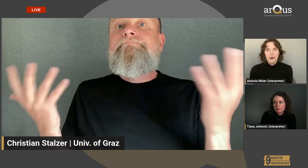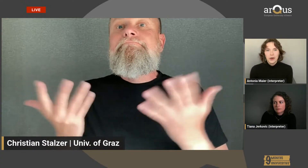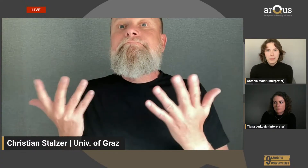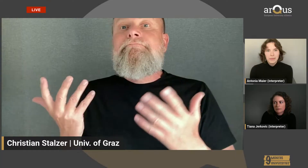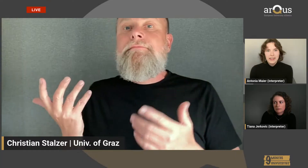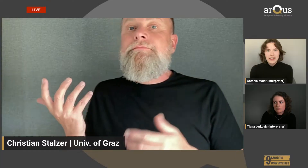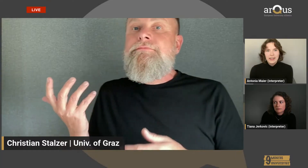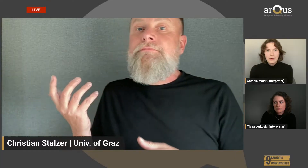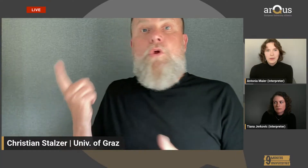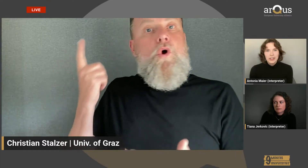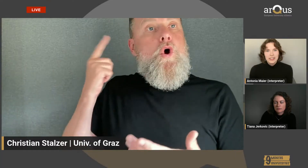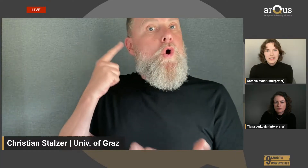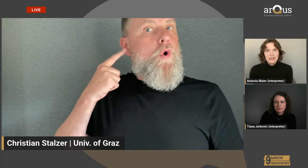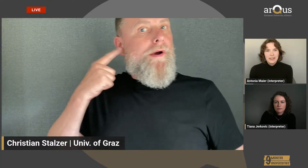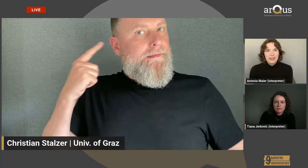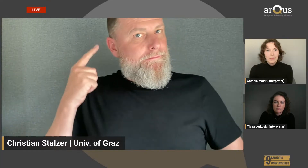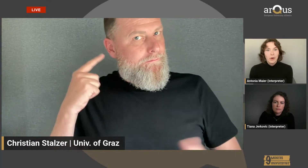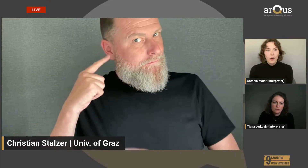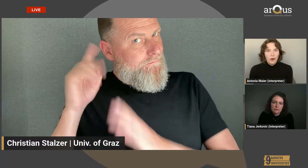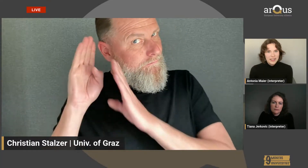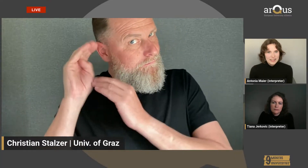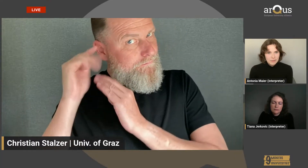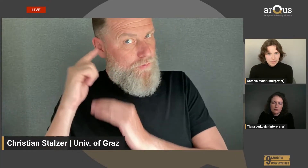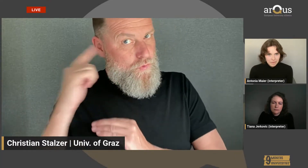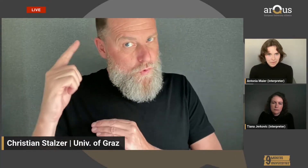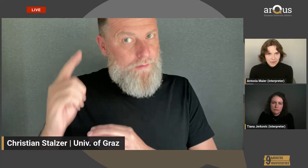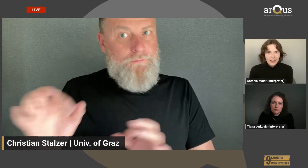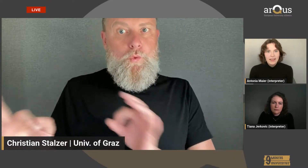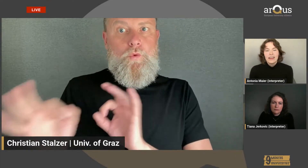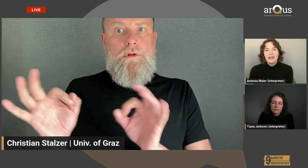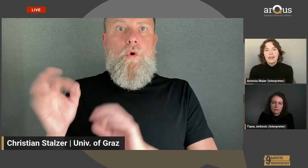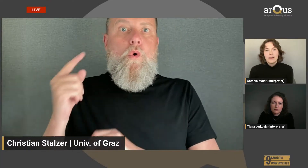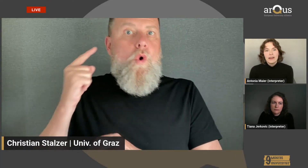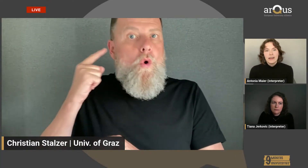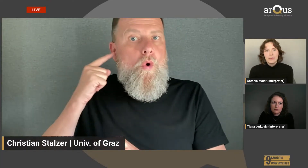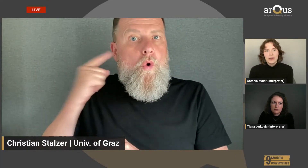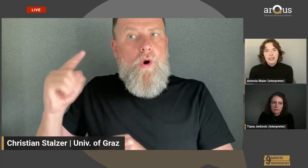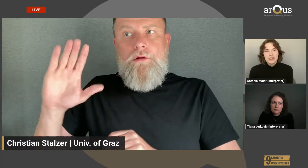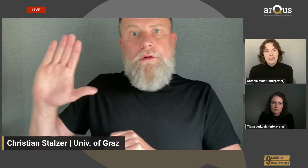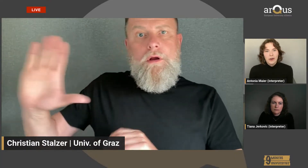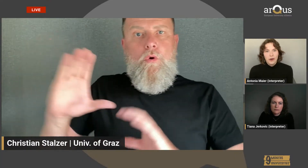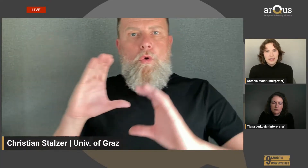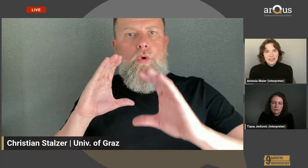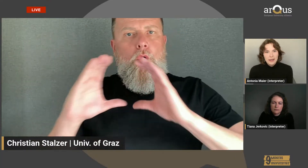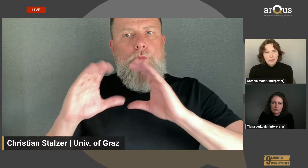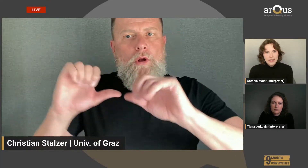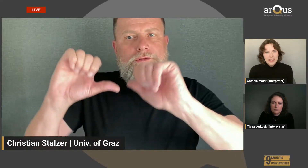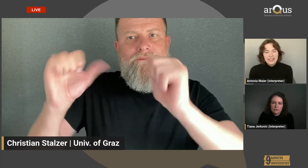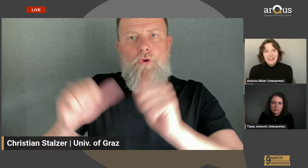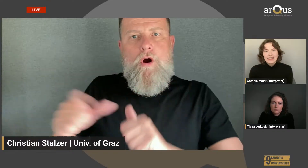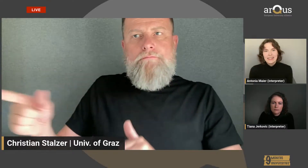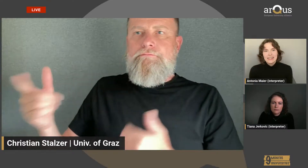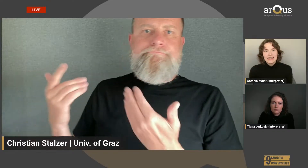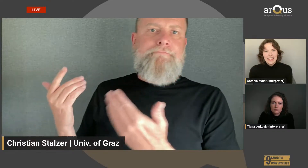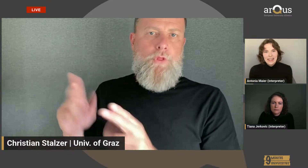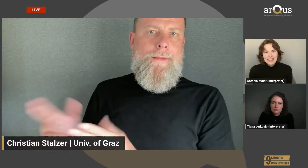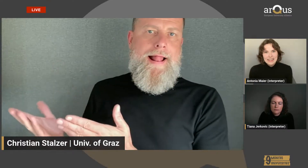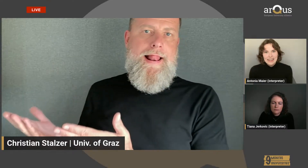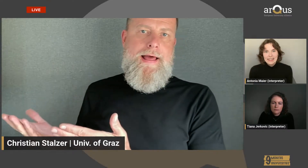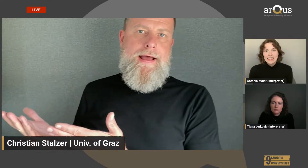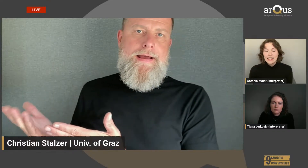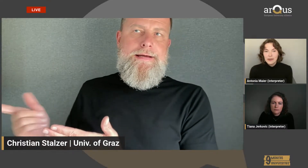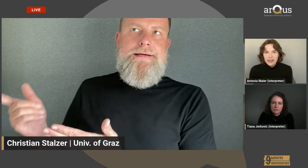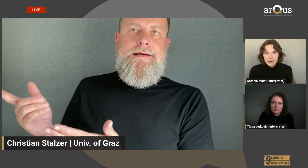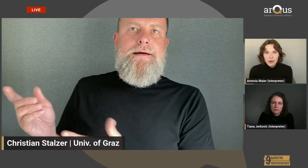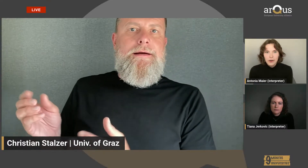another term, which is audism, which is a concept that states